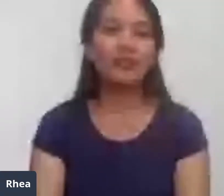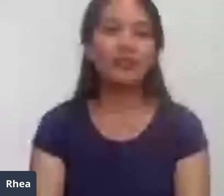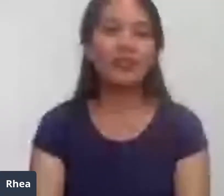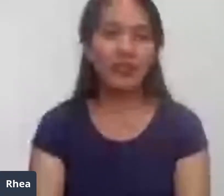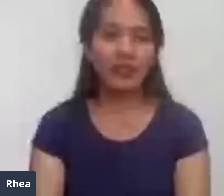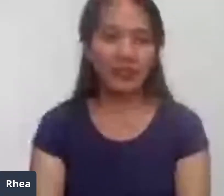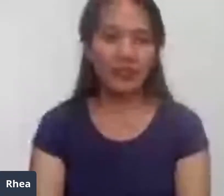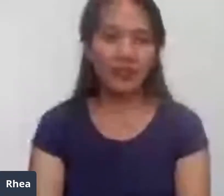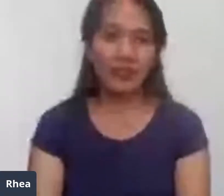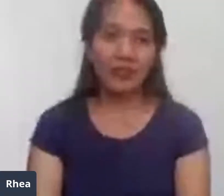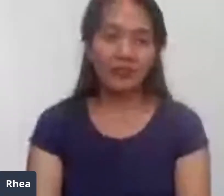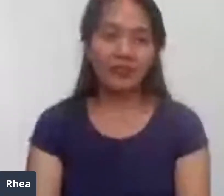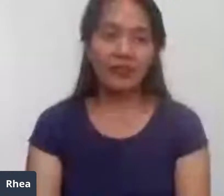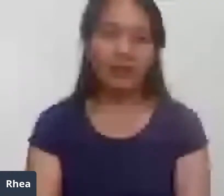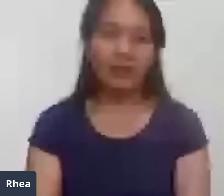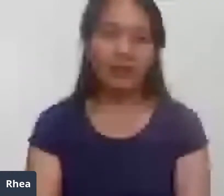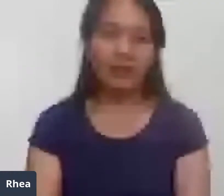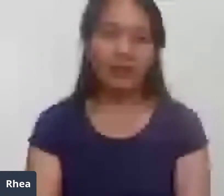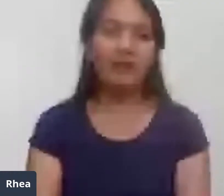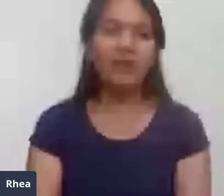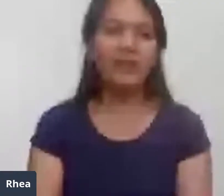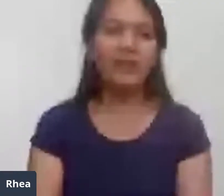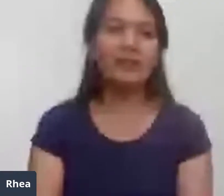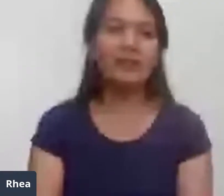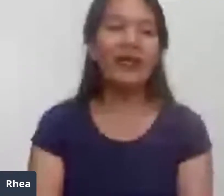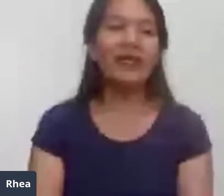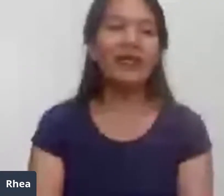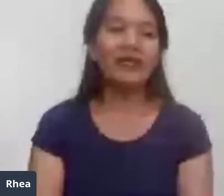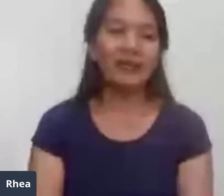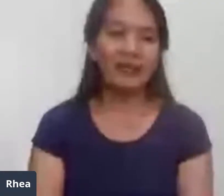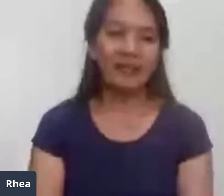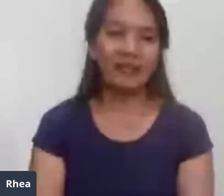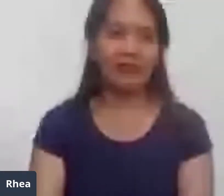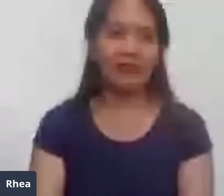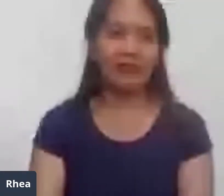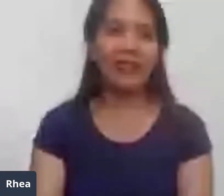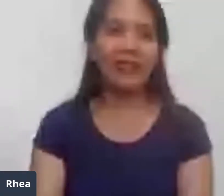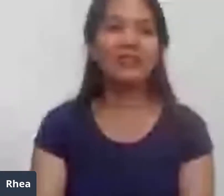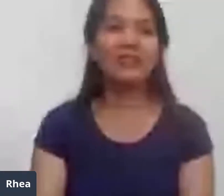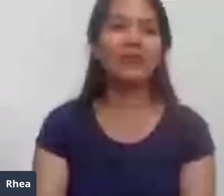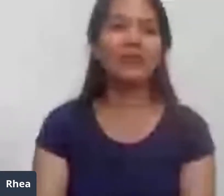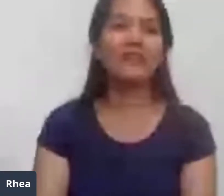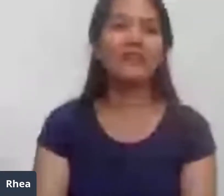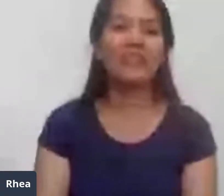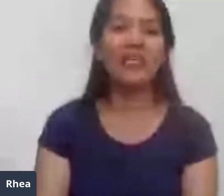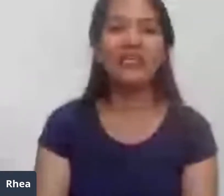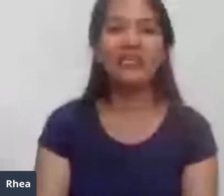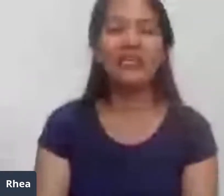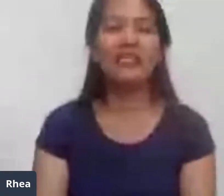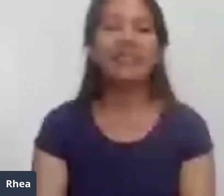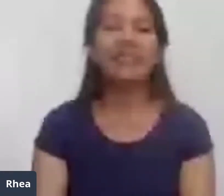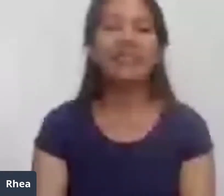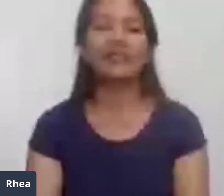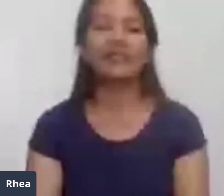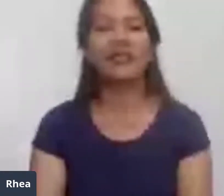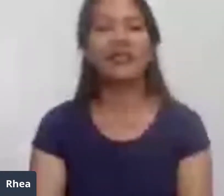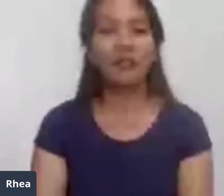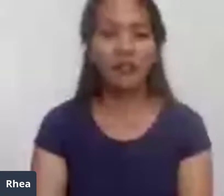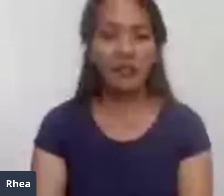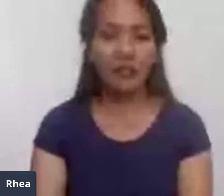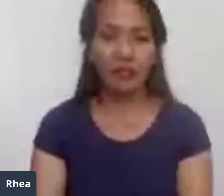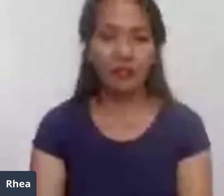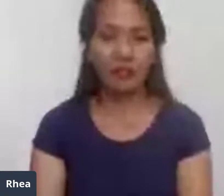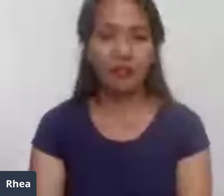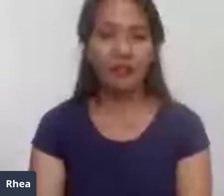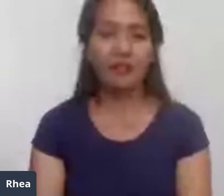I'll be presenting to you may mga word pang related to COVID-19